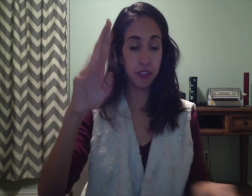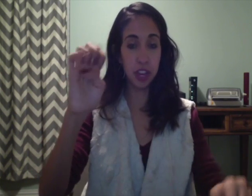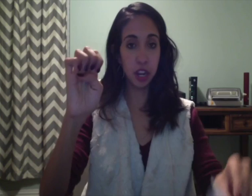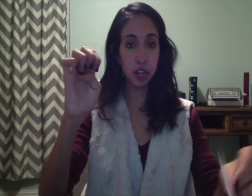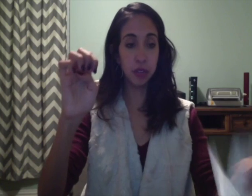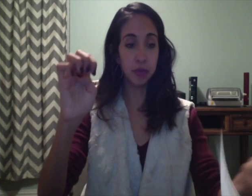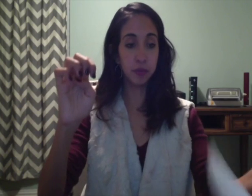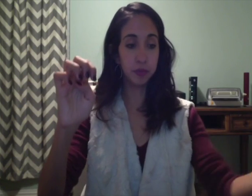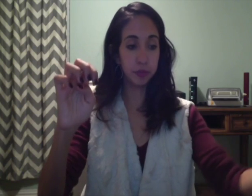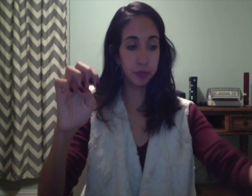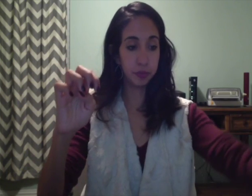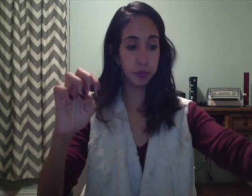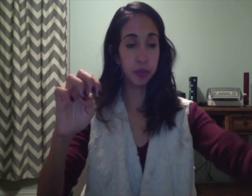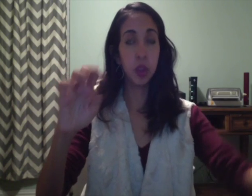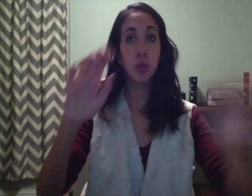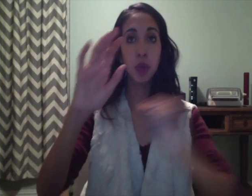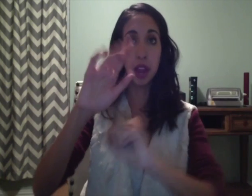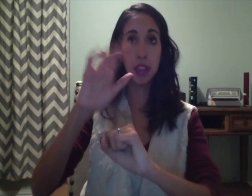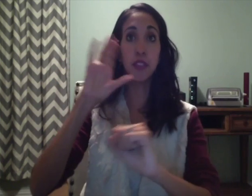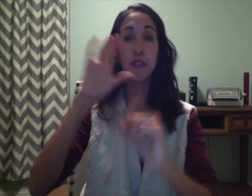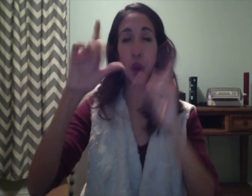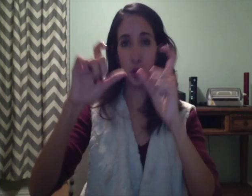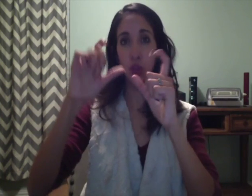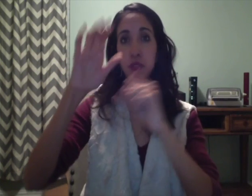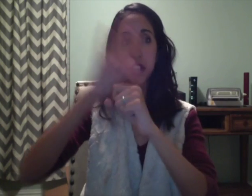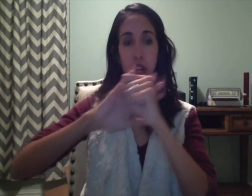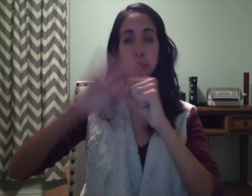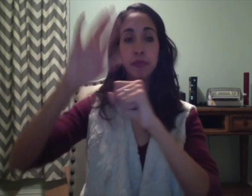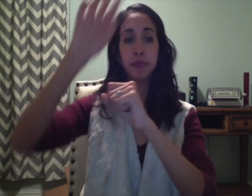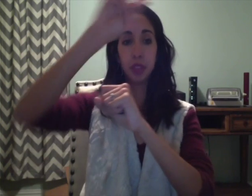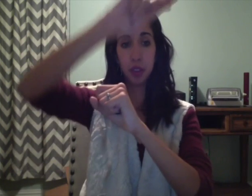photosphere, right? The photosphere.